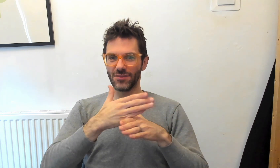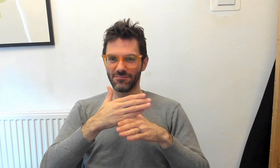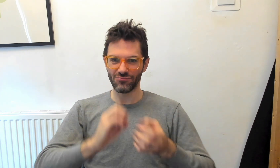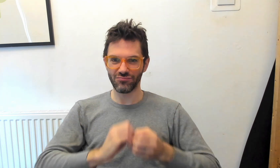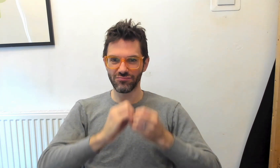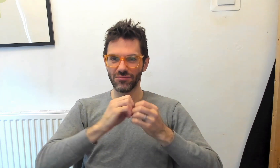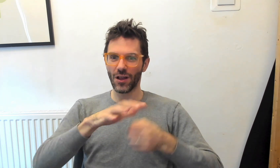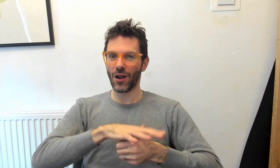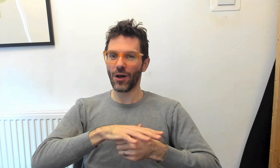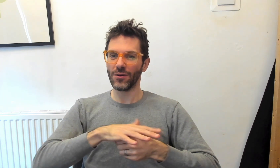and to work on a local machine.